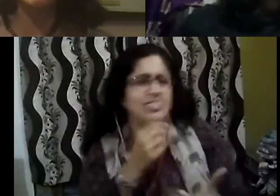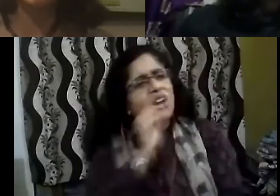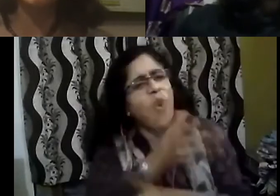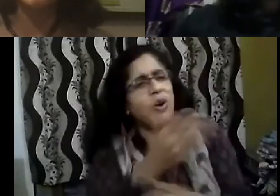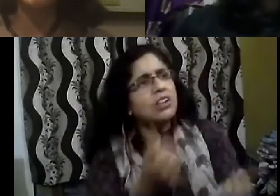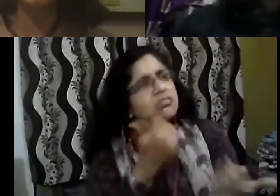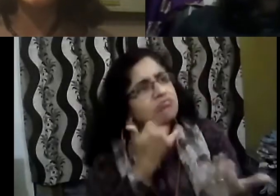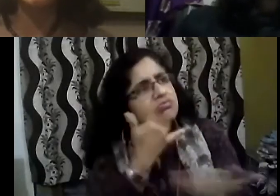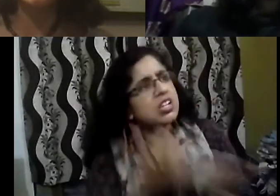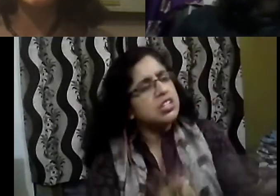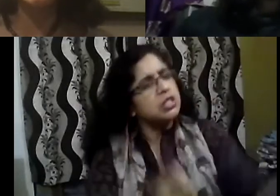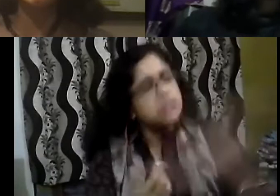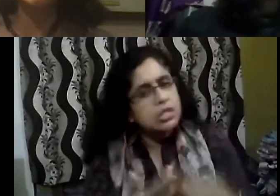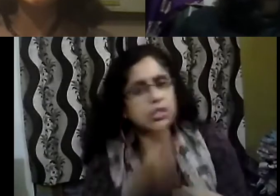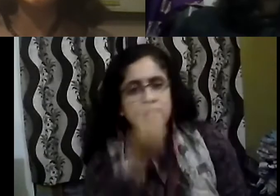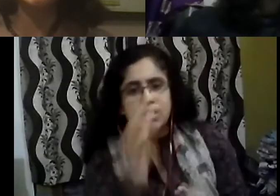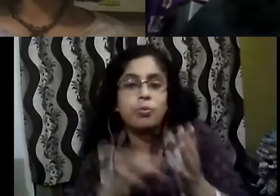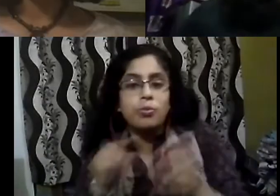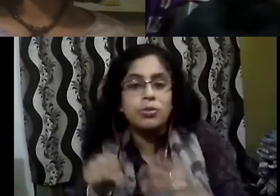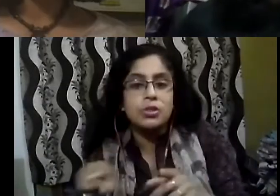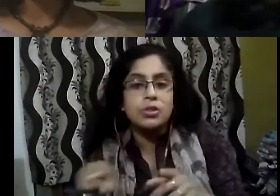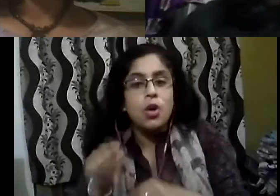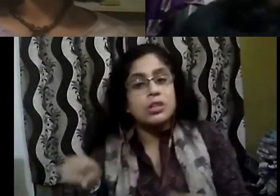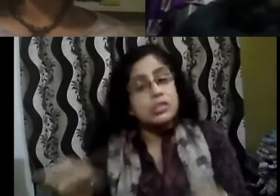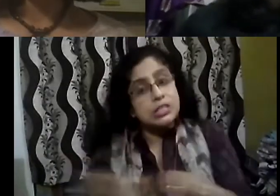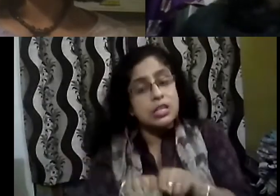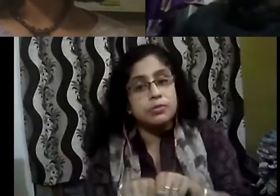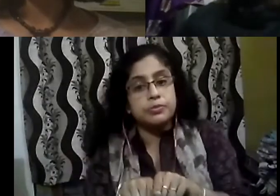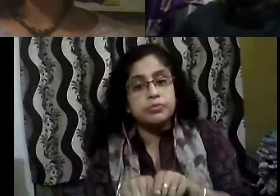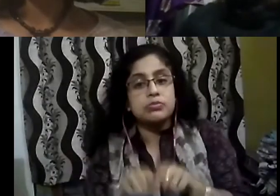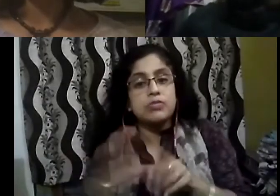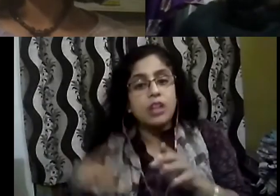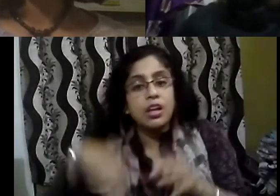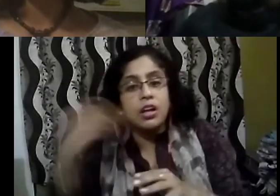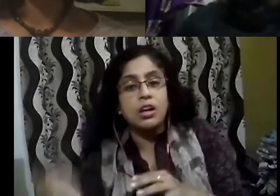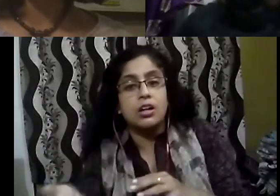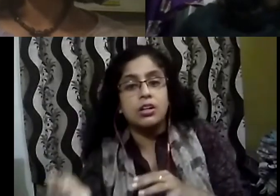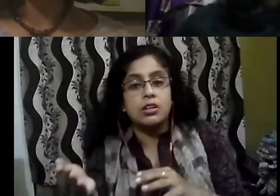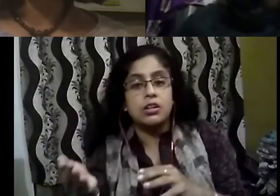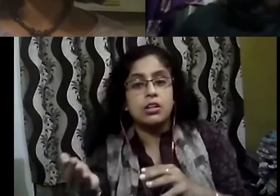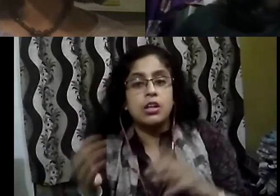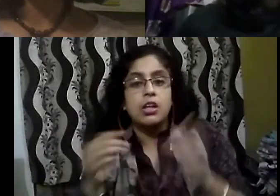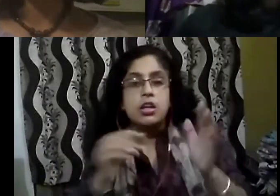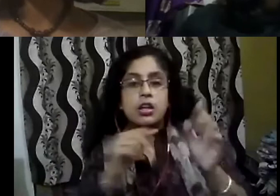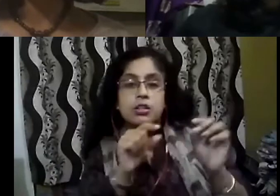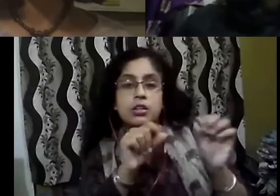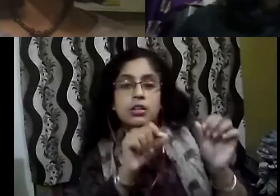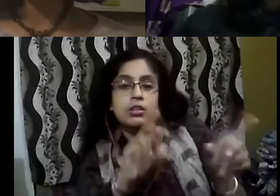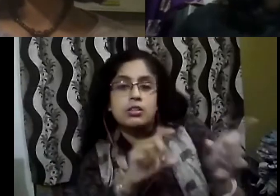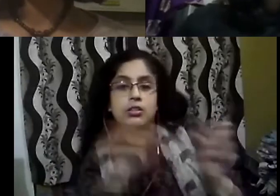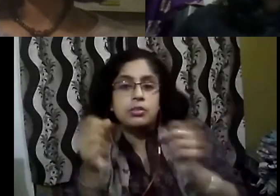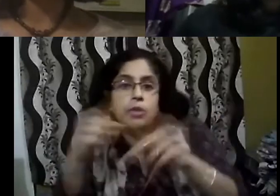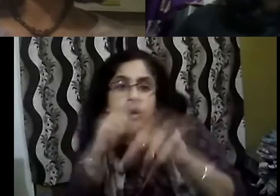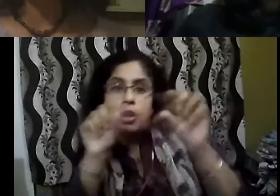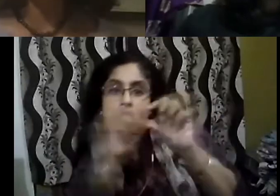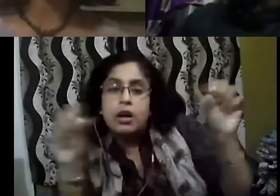that, while using that app. Next is all text must pass the contrast guideline